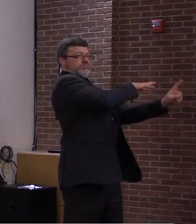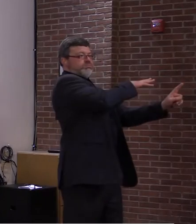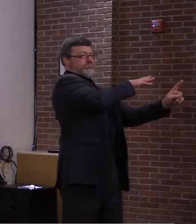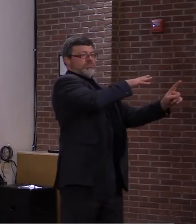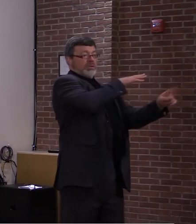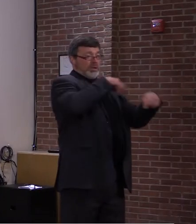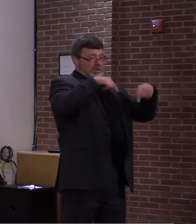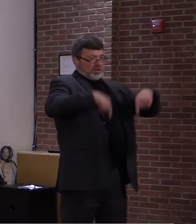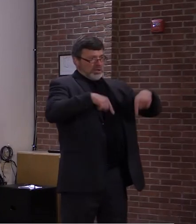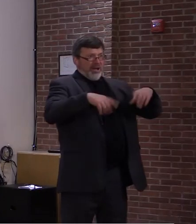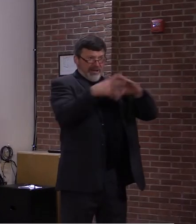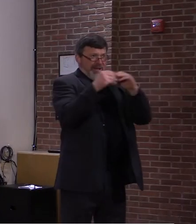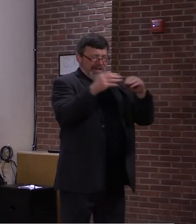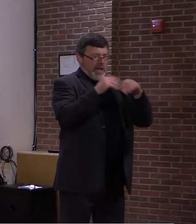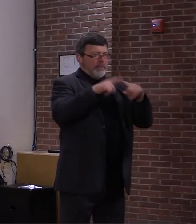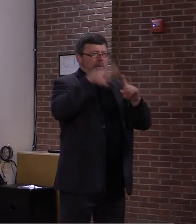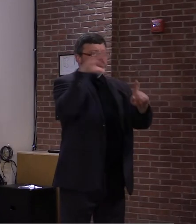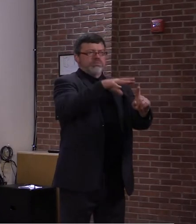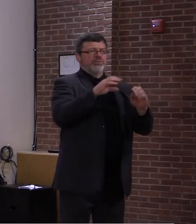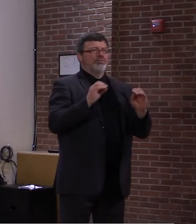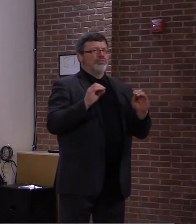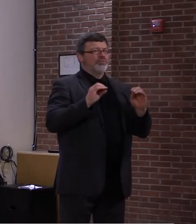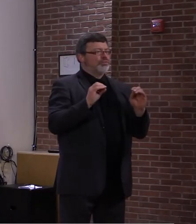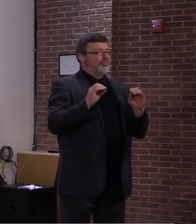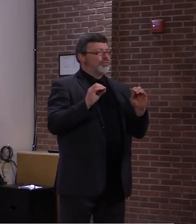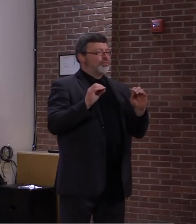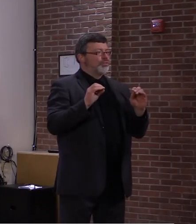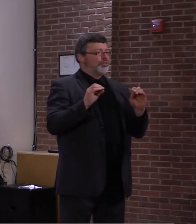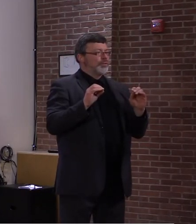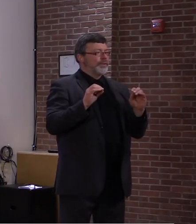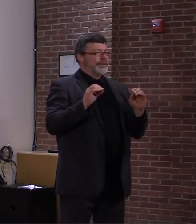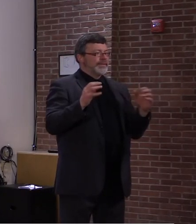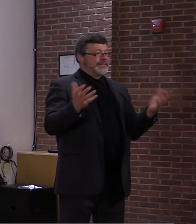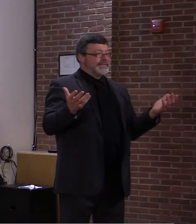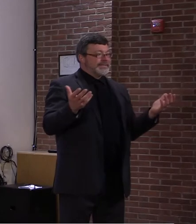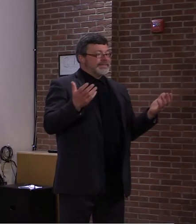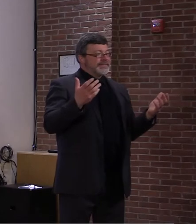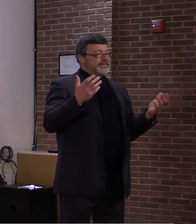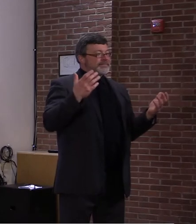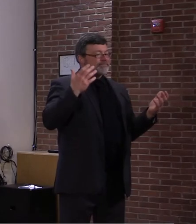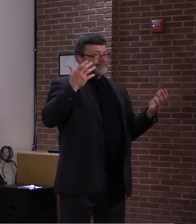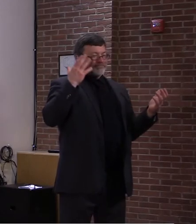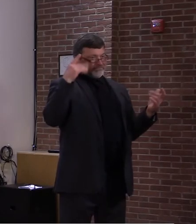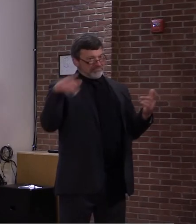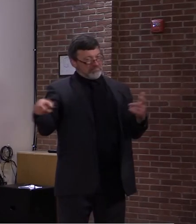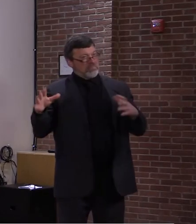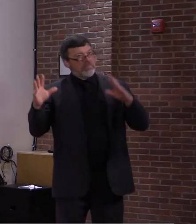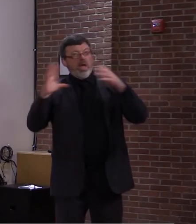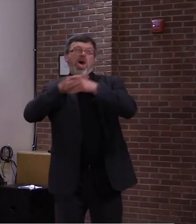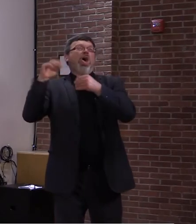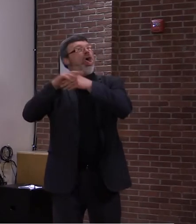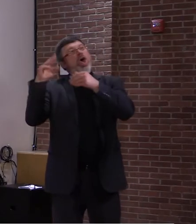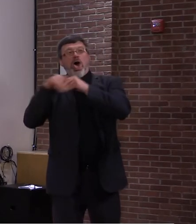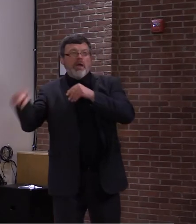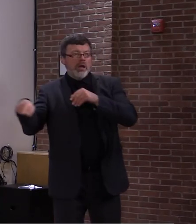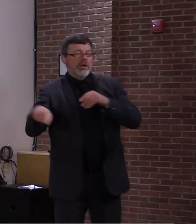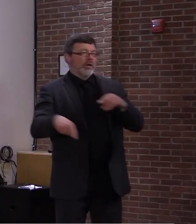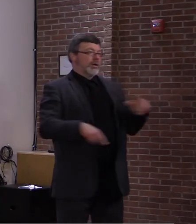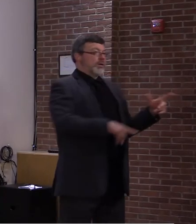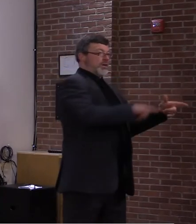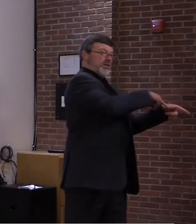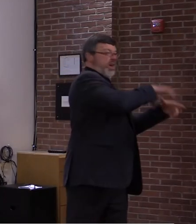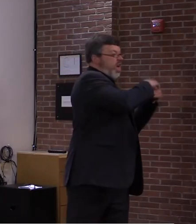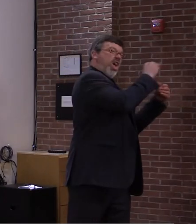participation from the moderates and centrists. And so I choose to continue to run as a